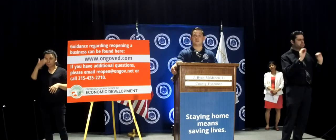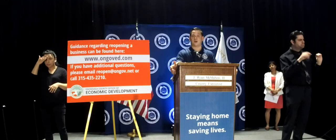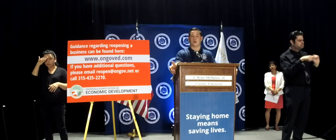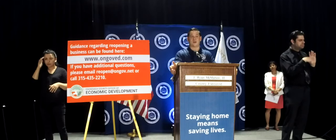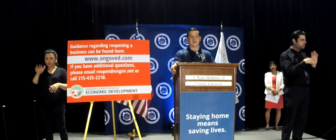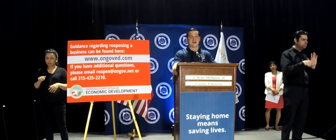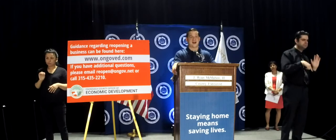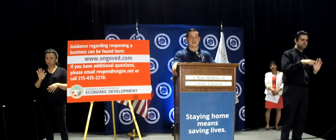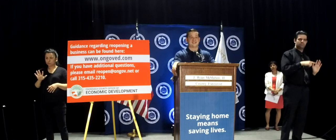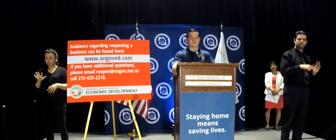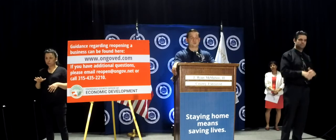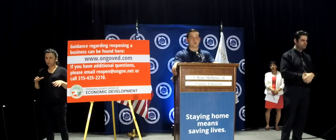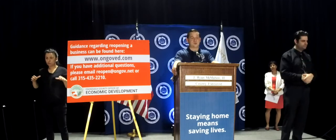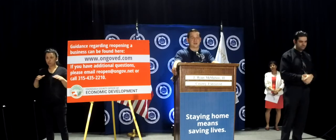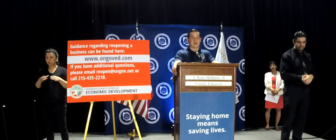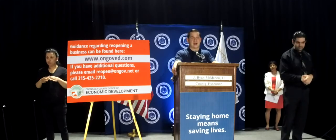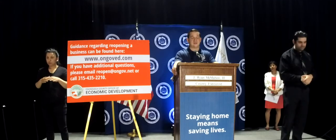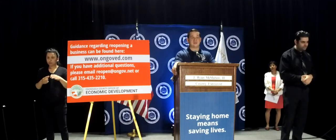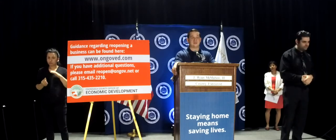weeks. So